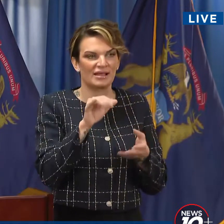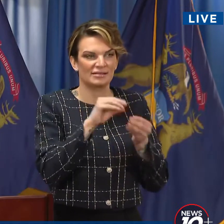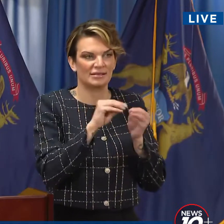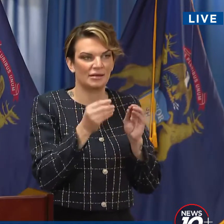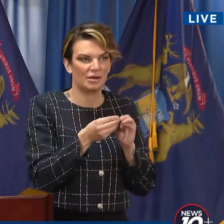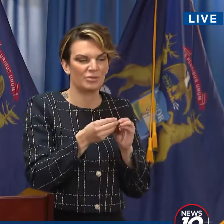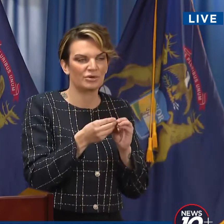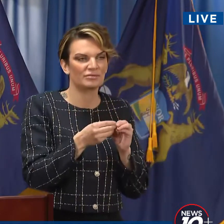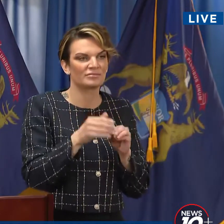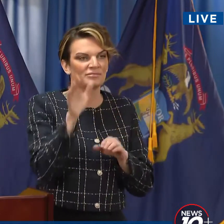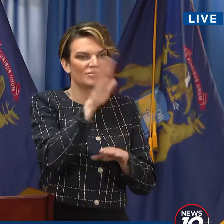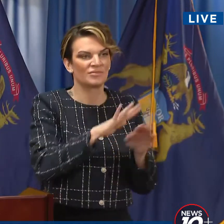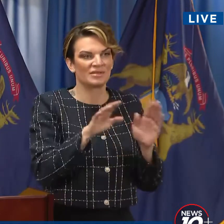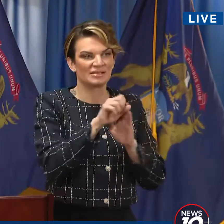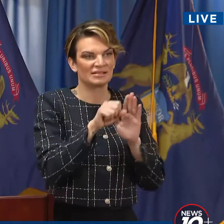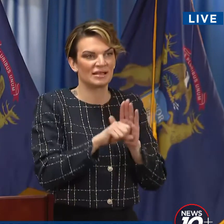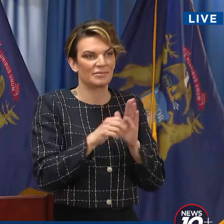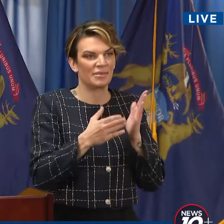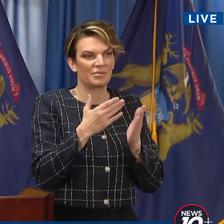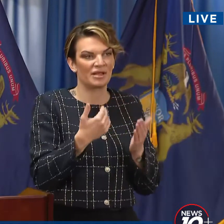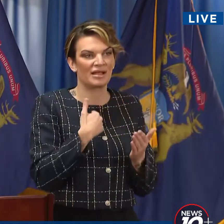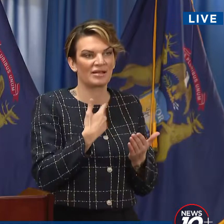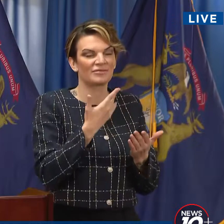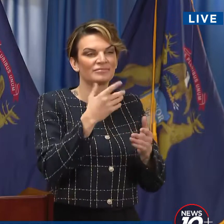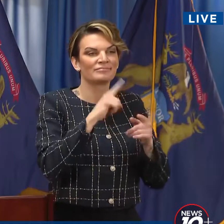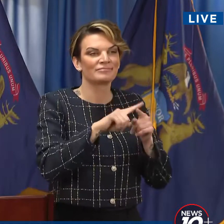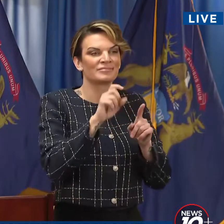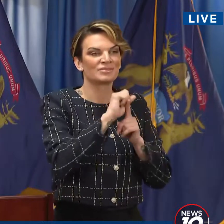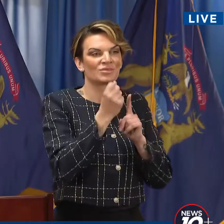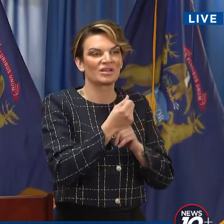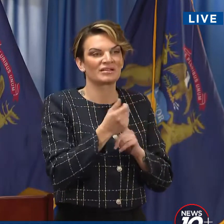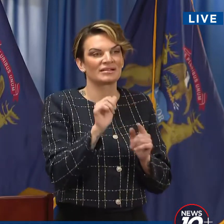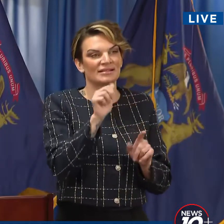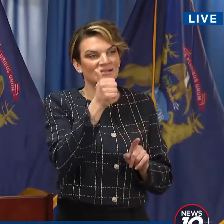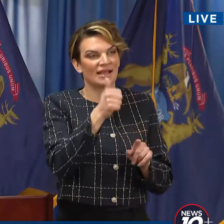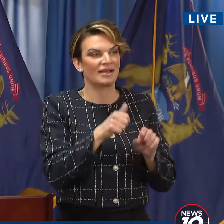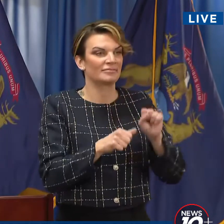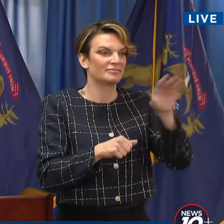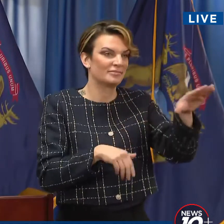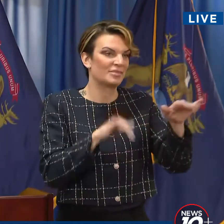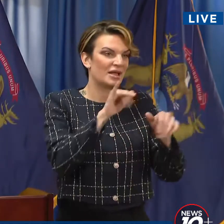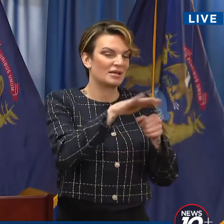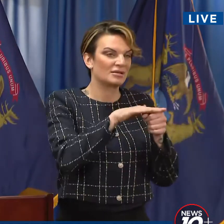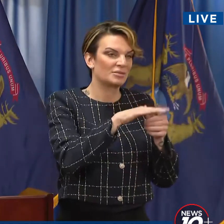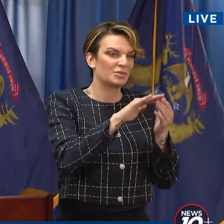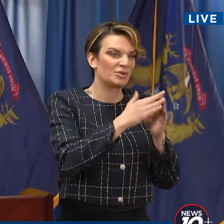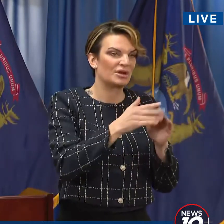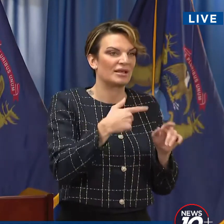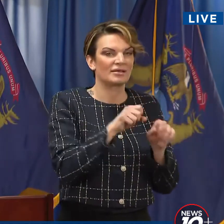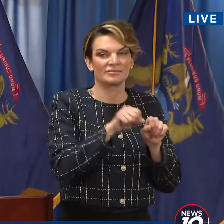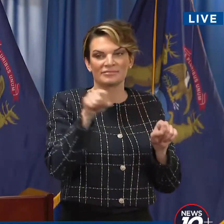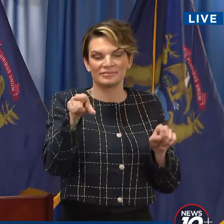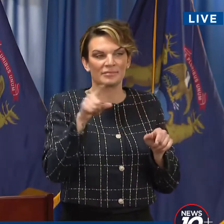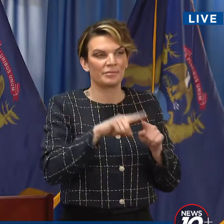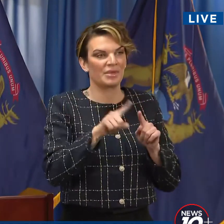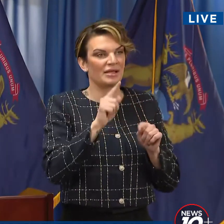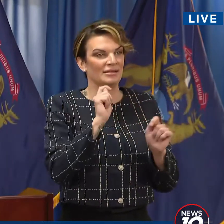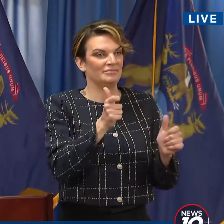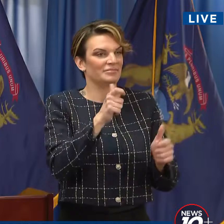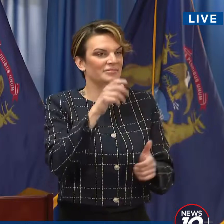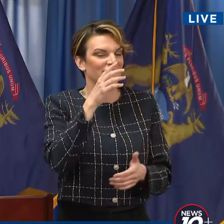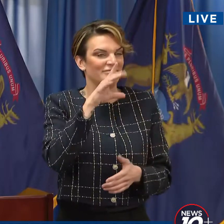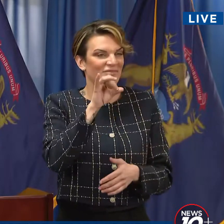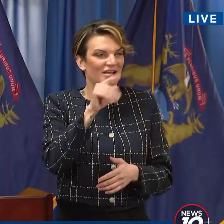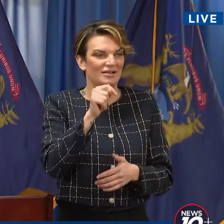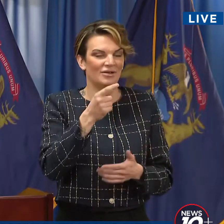statewide. So you may have an instance where 2 come to one community, 10 come to another, and it may not be instantaneously that we even know or that information's